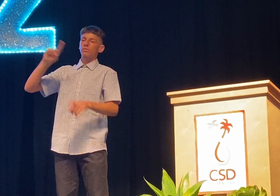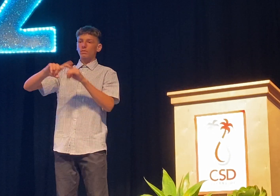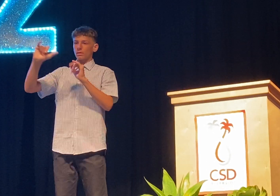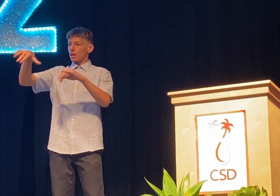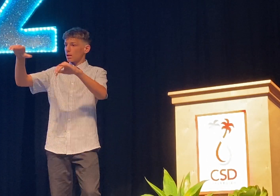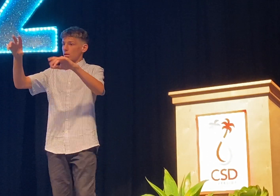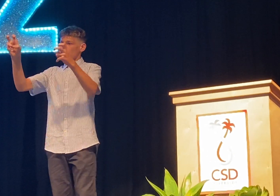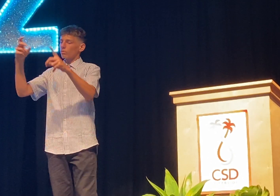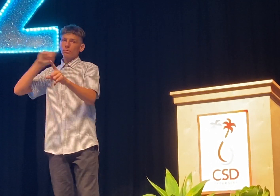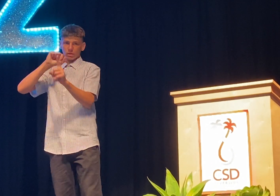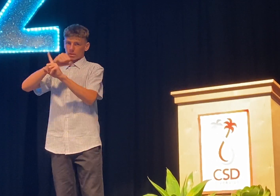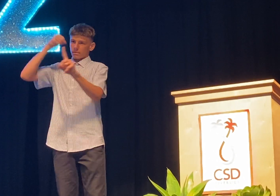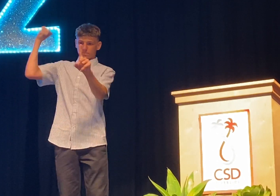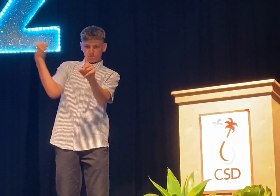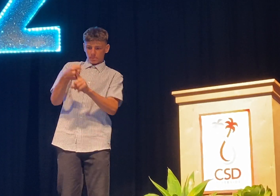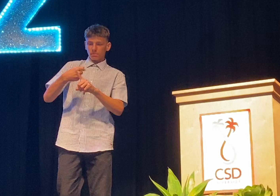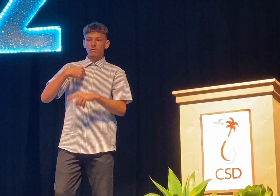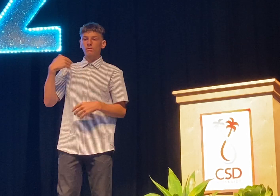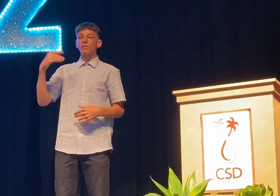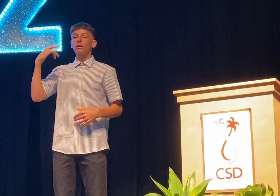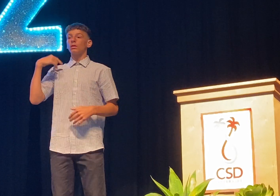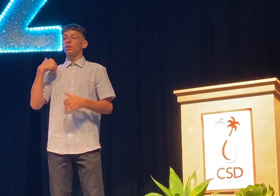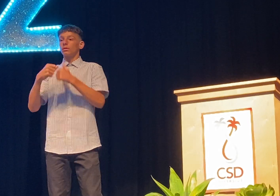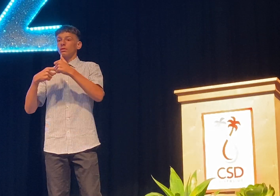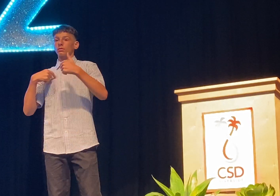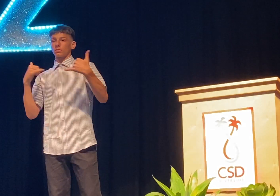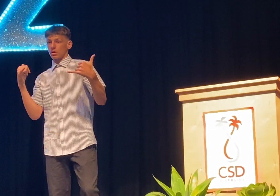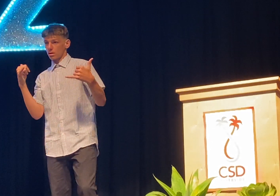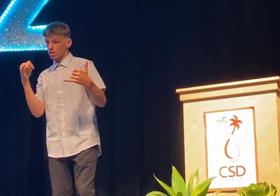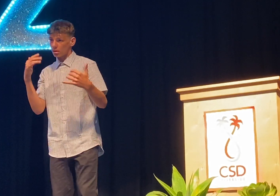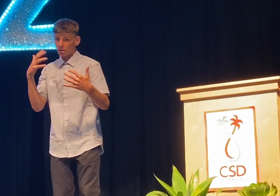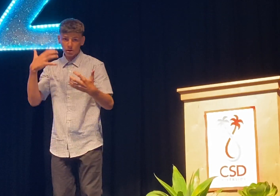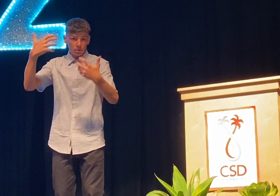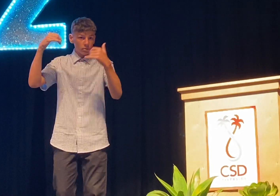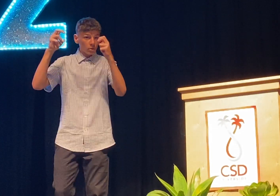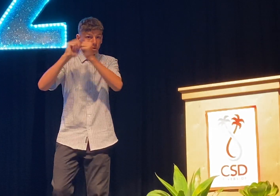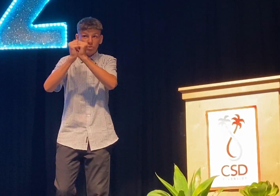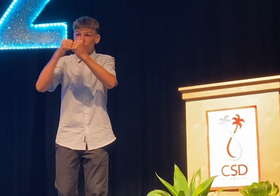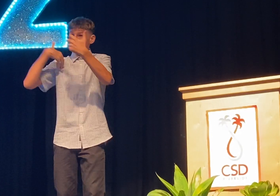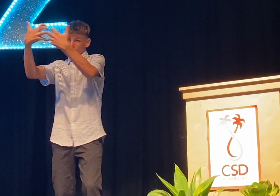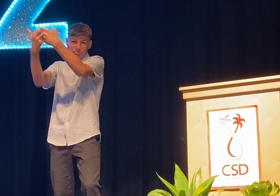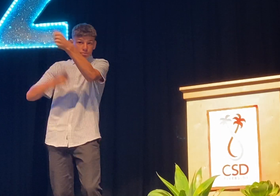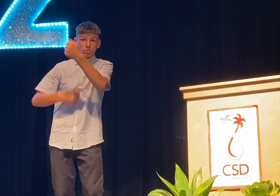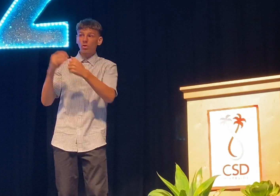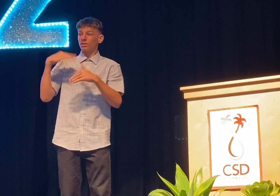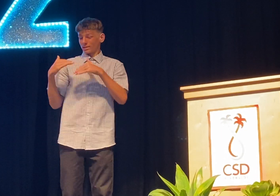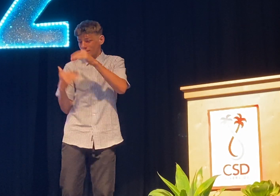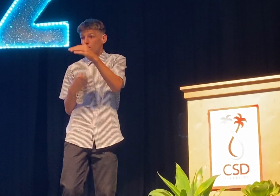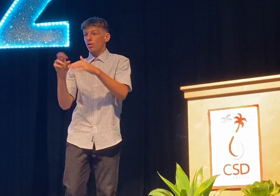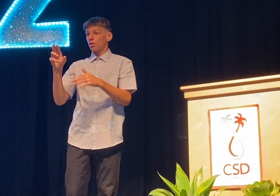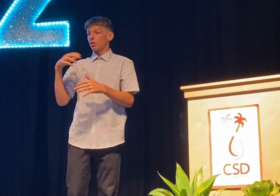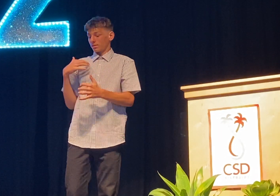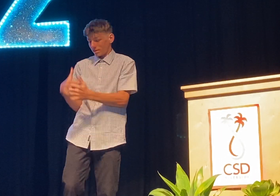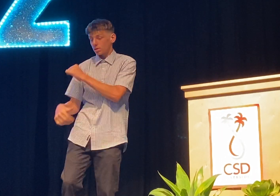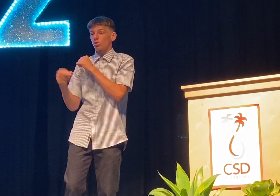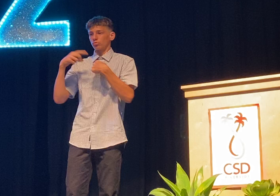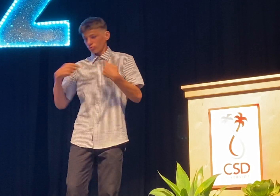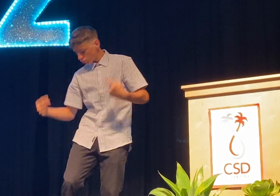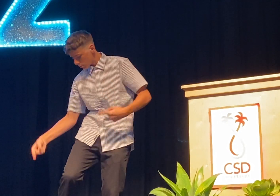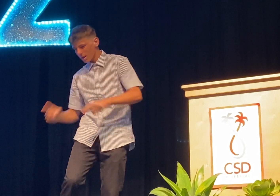I know you've seen it over and over, but this quote really hits home for me. When I play in a basketball game or a tournament and I